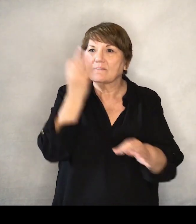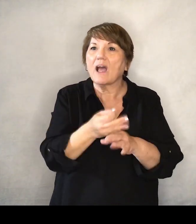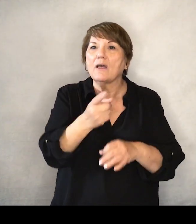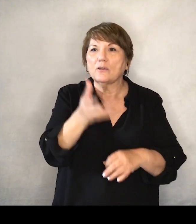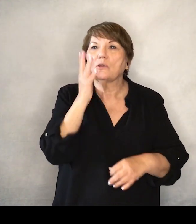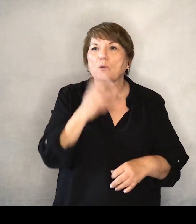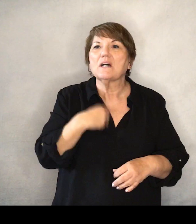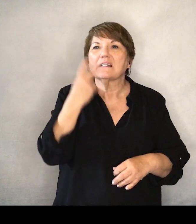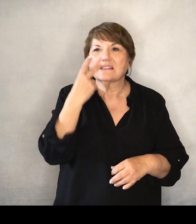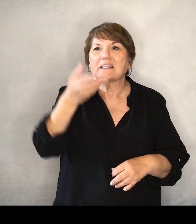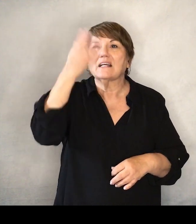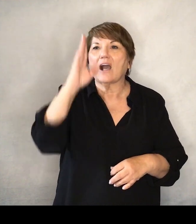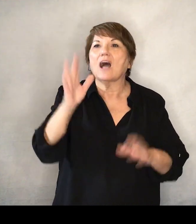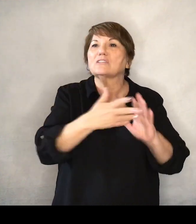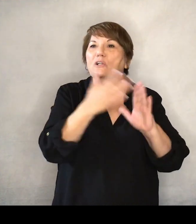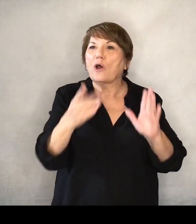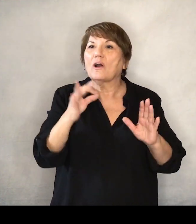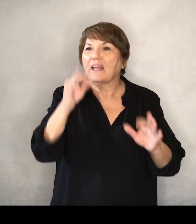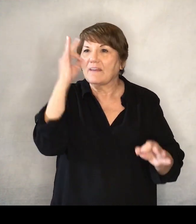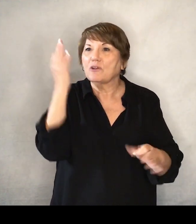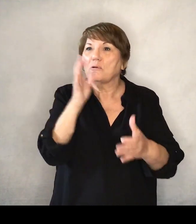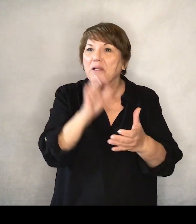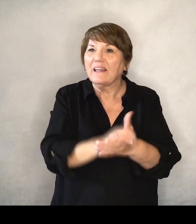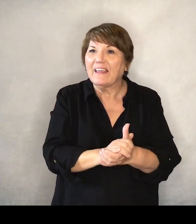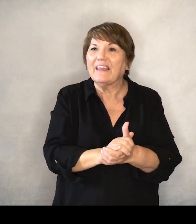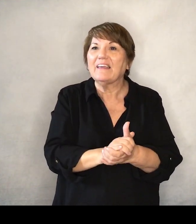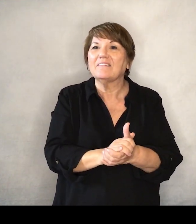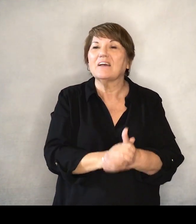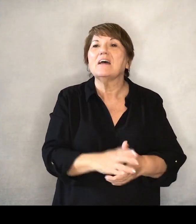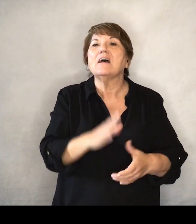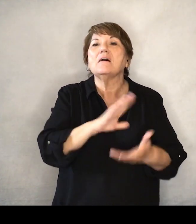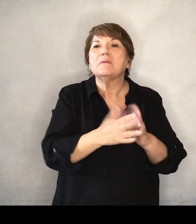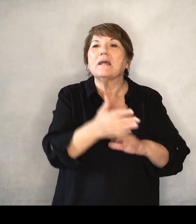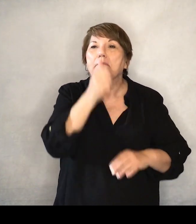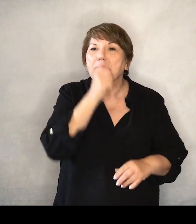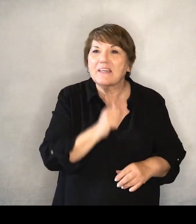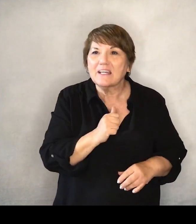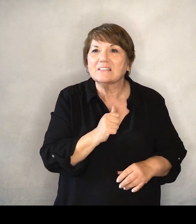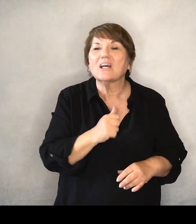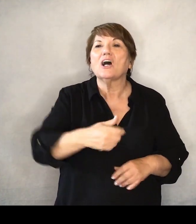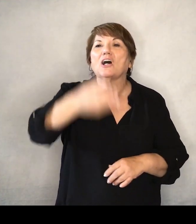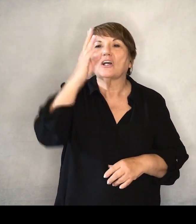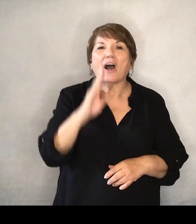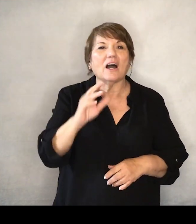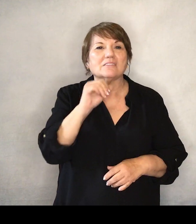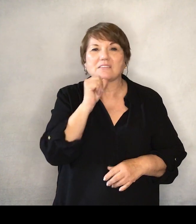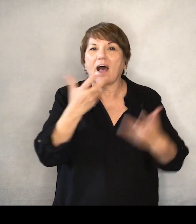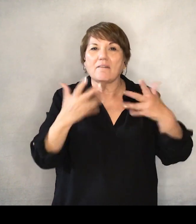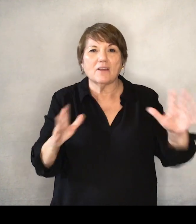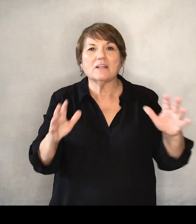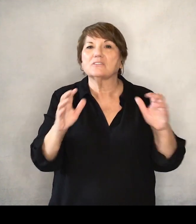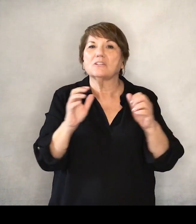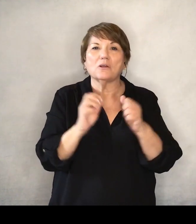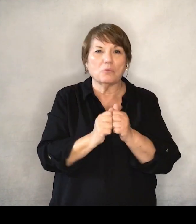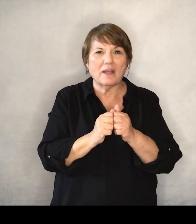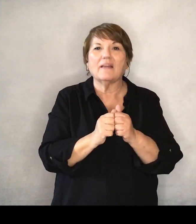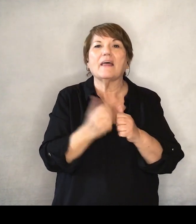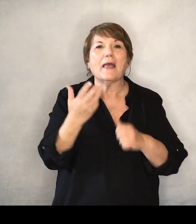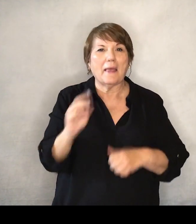You will see God's glory if you believe. Be patient. God is not finished with him